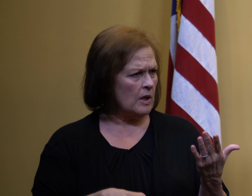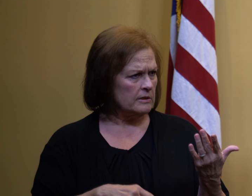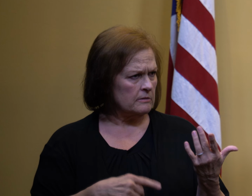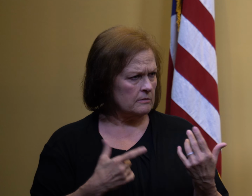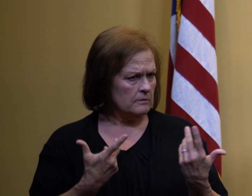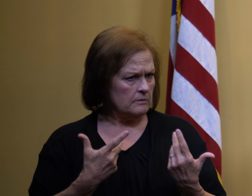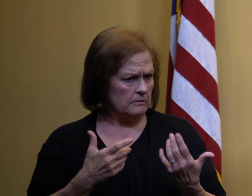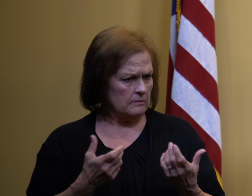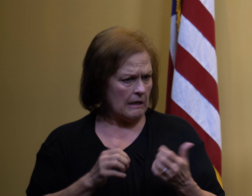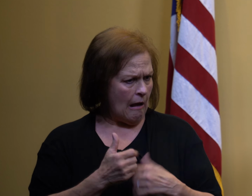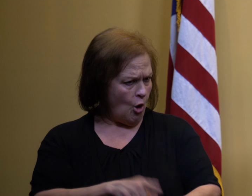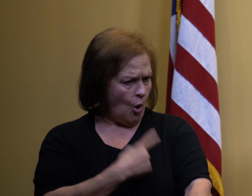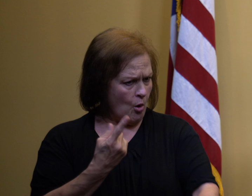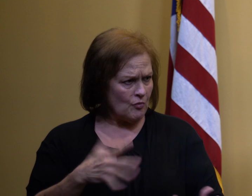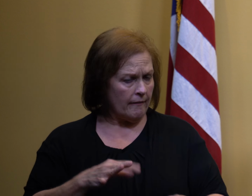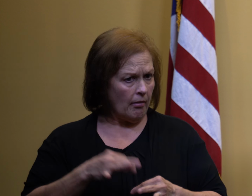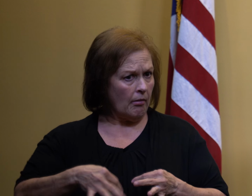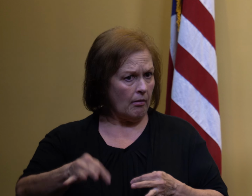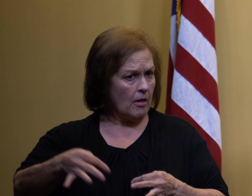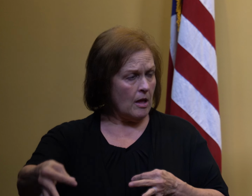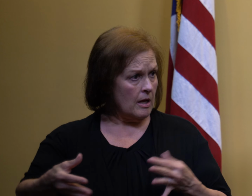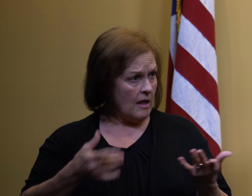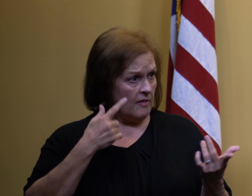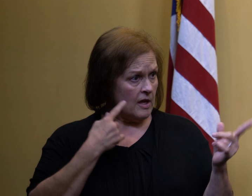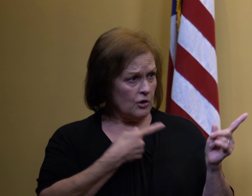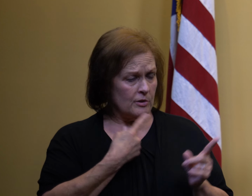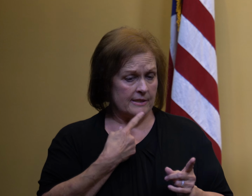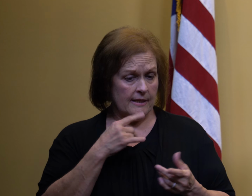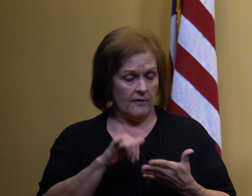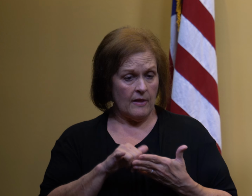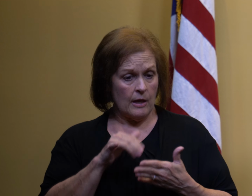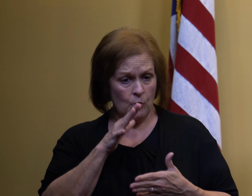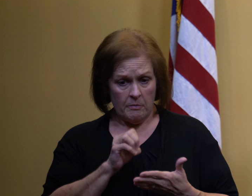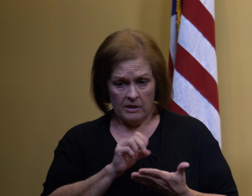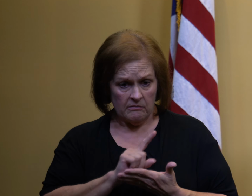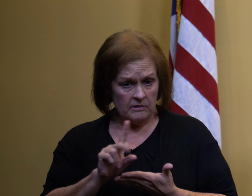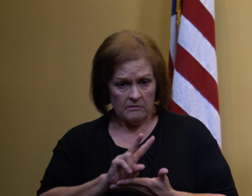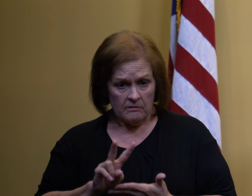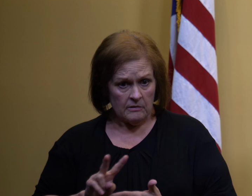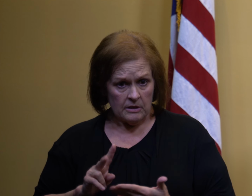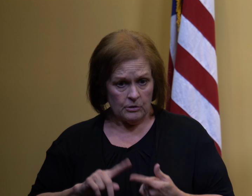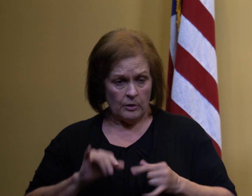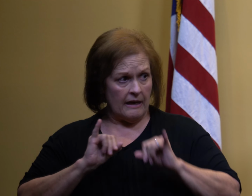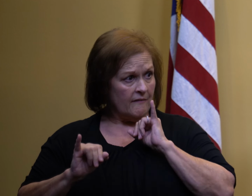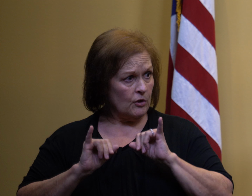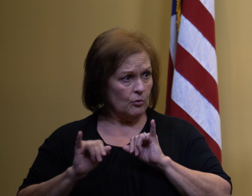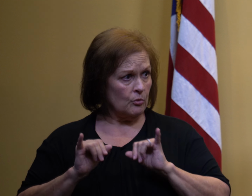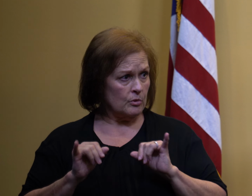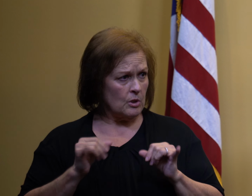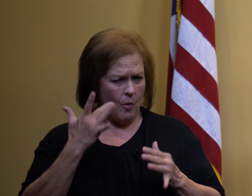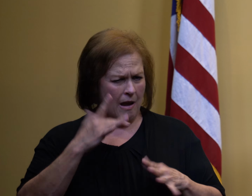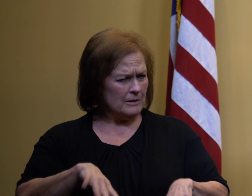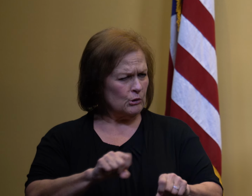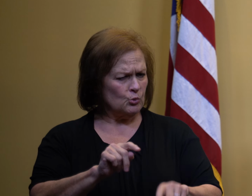that? This has been delayed already, mm-hmm. And I think the last thing you stated was it would be weeks to interview the remaining candidates. Why